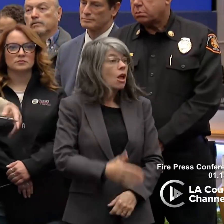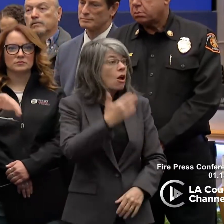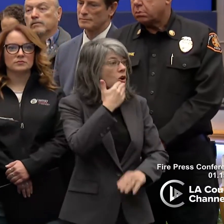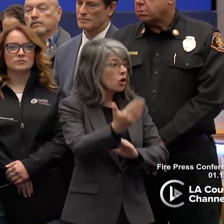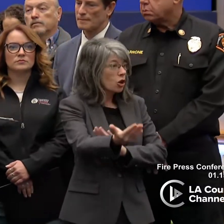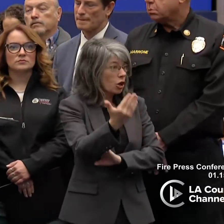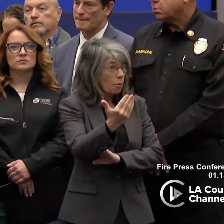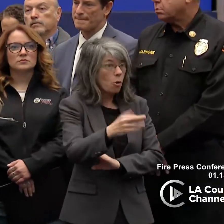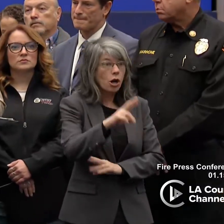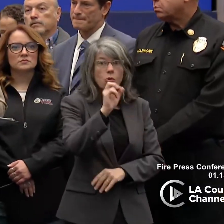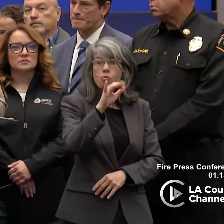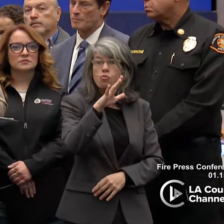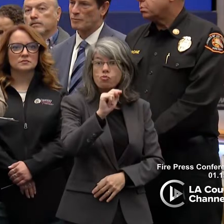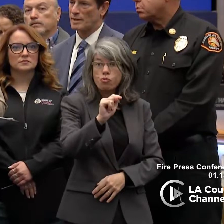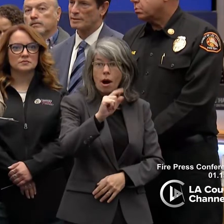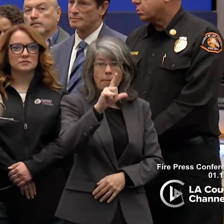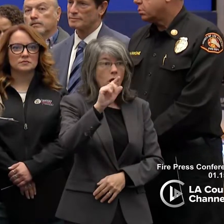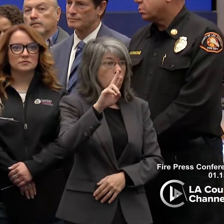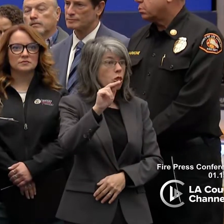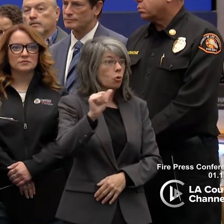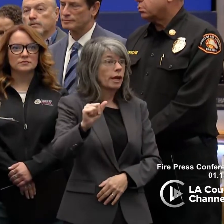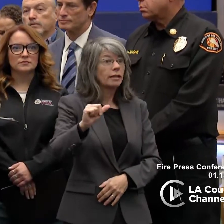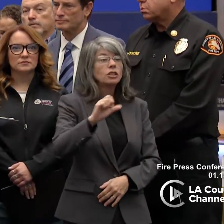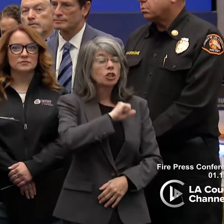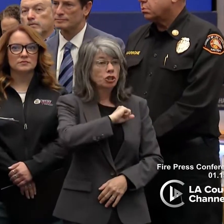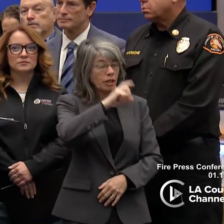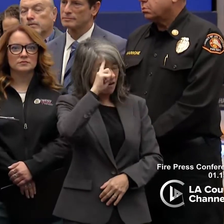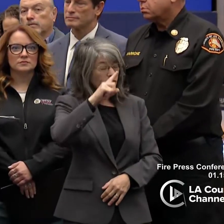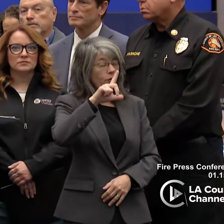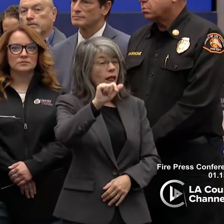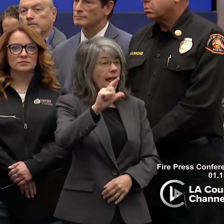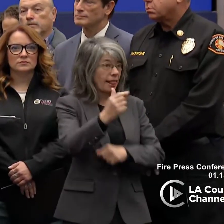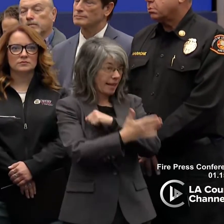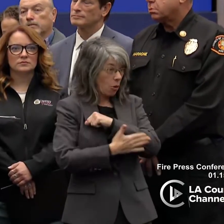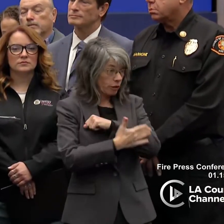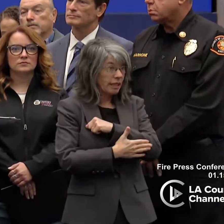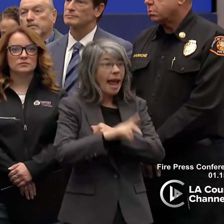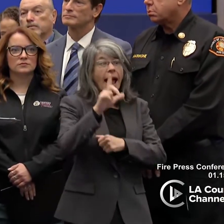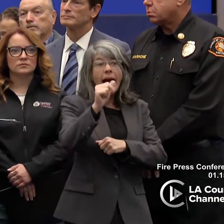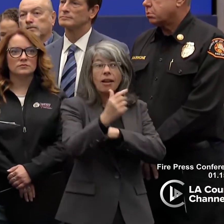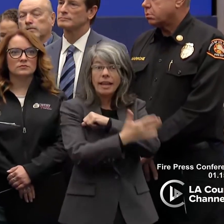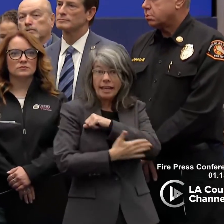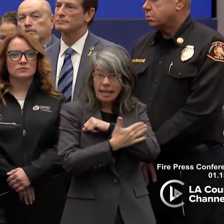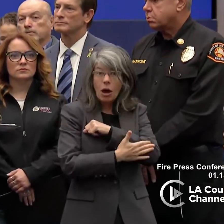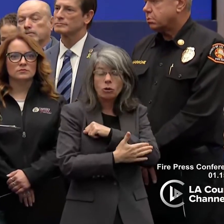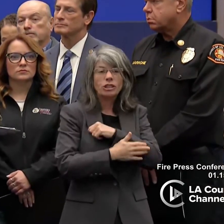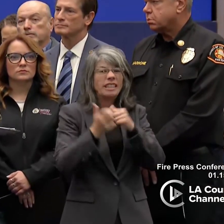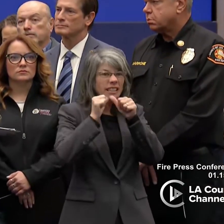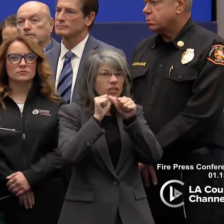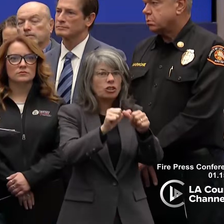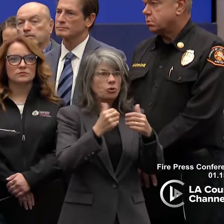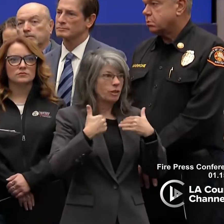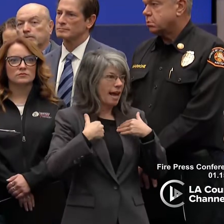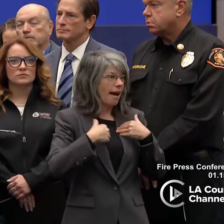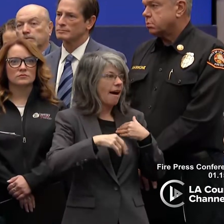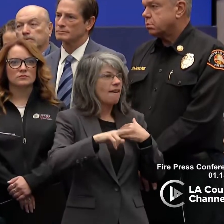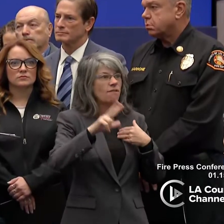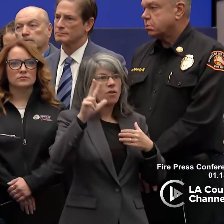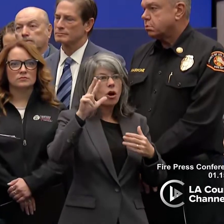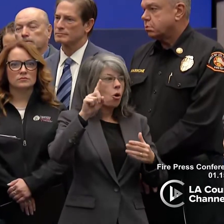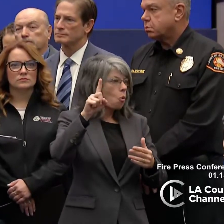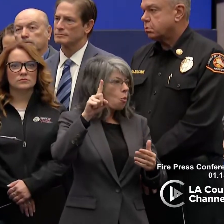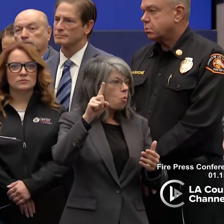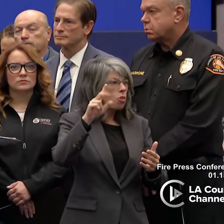Good morning, Robert Luna, Sheriff of Los Angeles County. The Sheriff's Department, LA County Sheriff's Department, continues to have well over 1,000